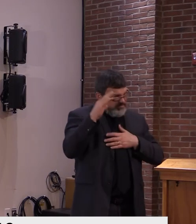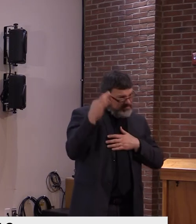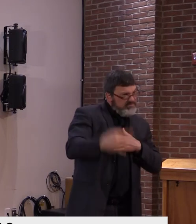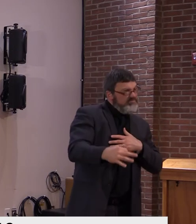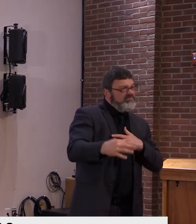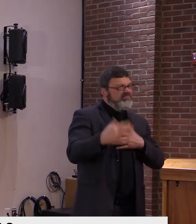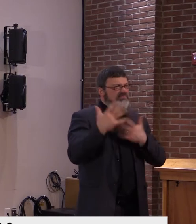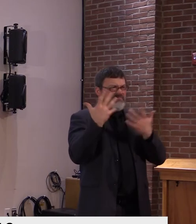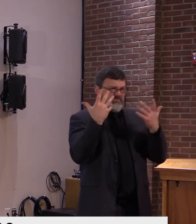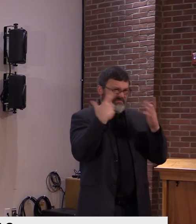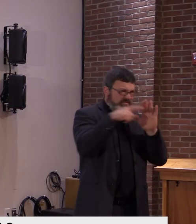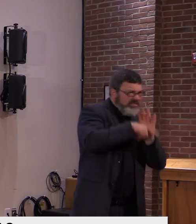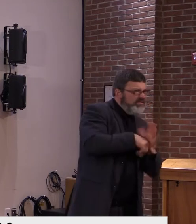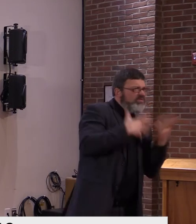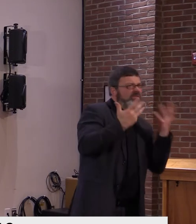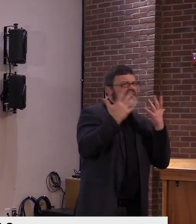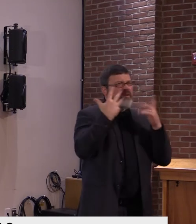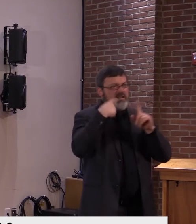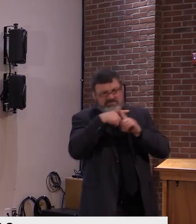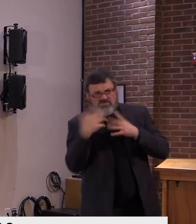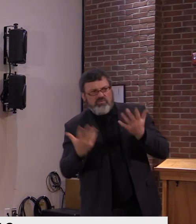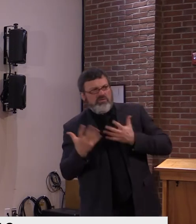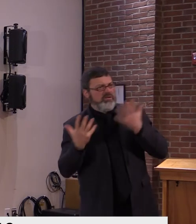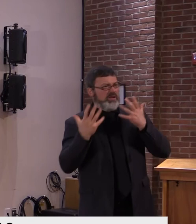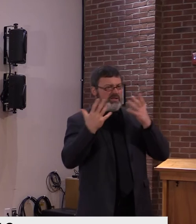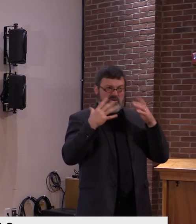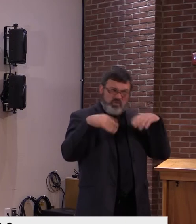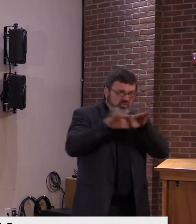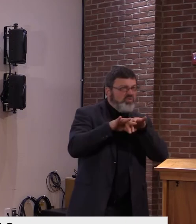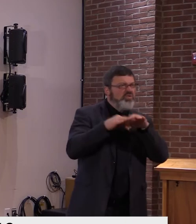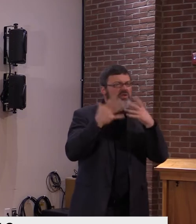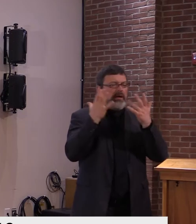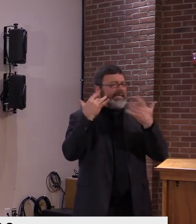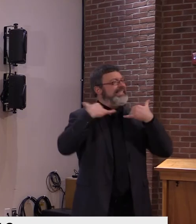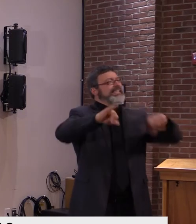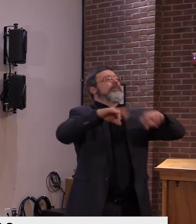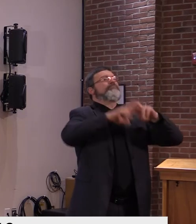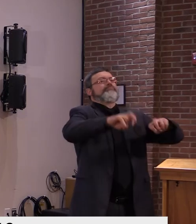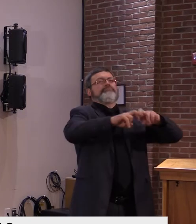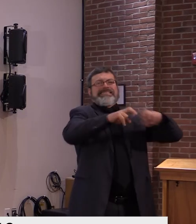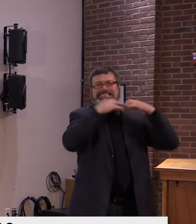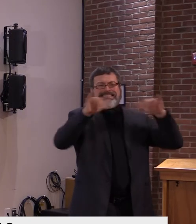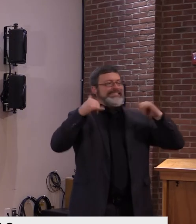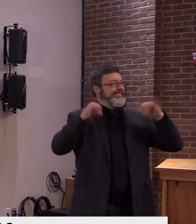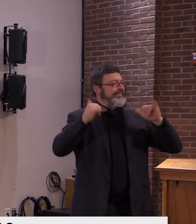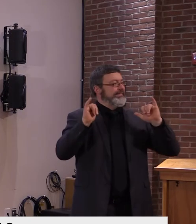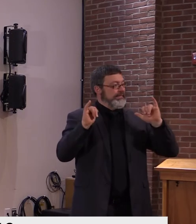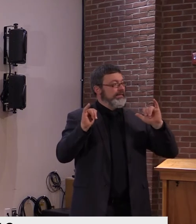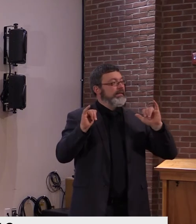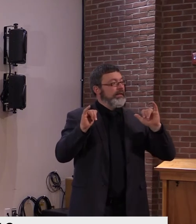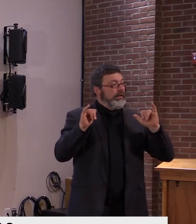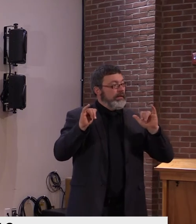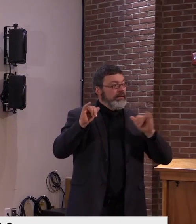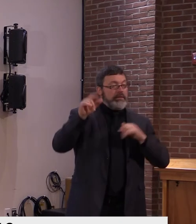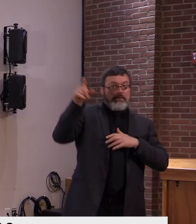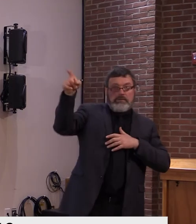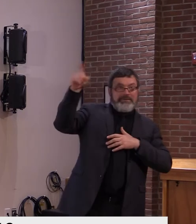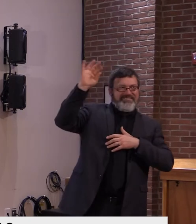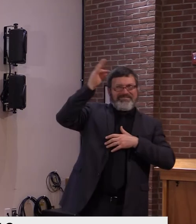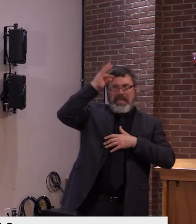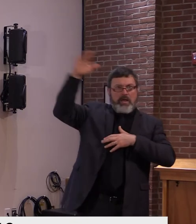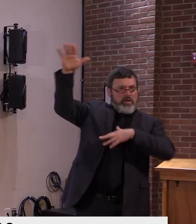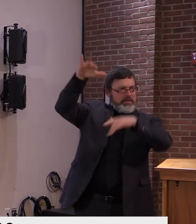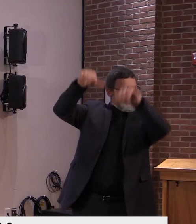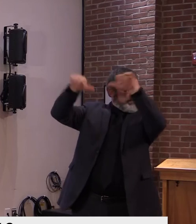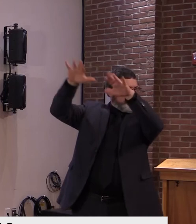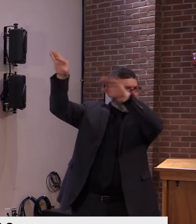as Vermont take what we know on a national basis and adopt it to Vermont in terms of guidelines. And I